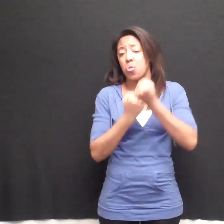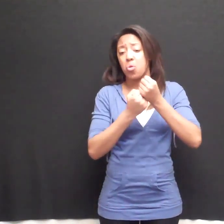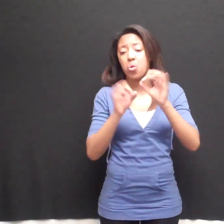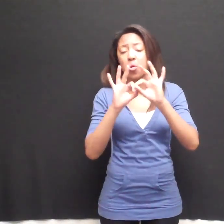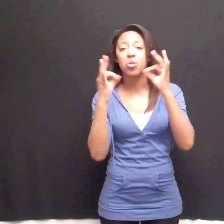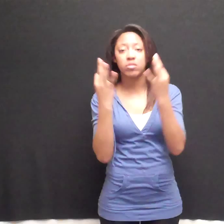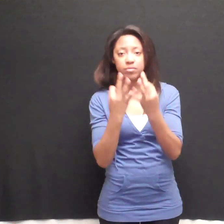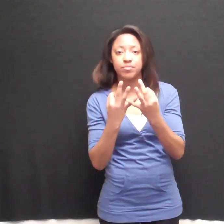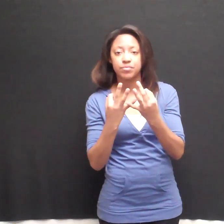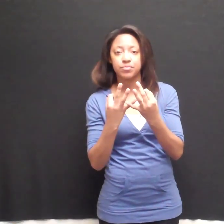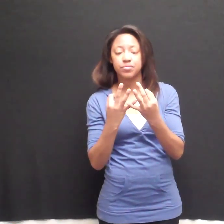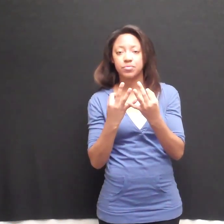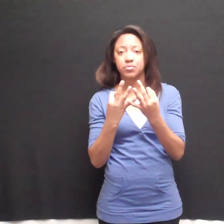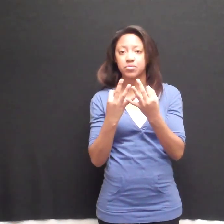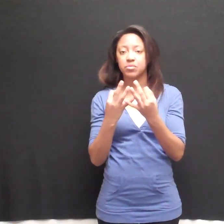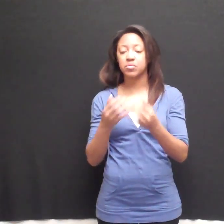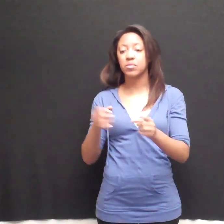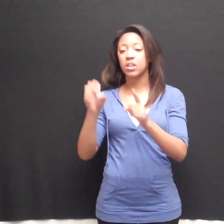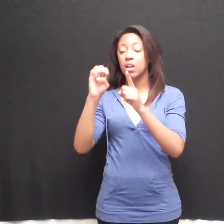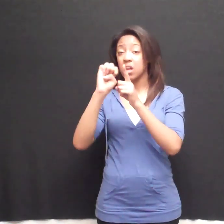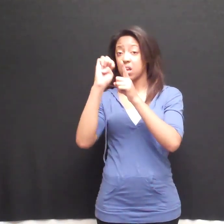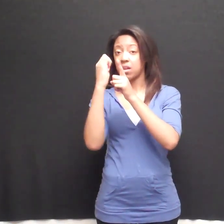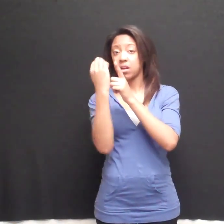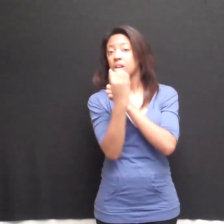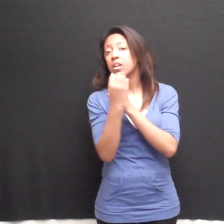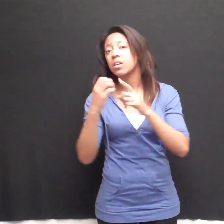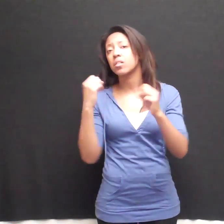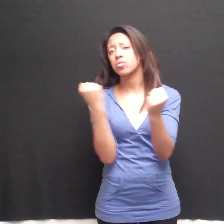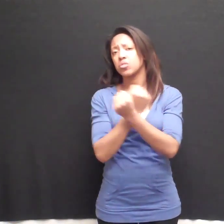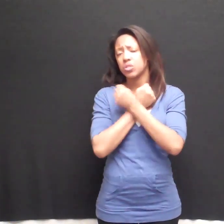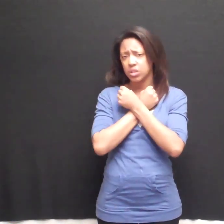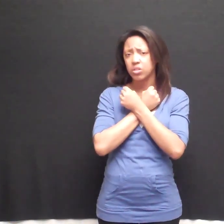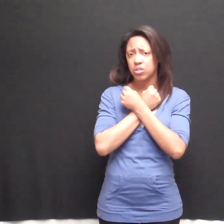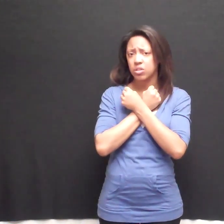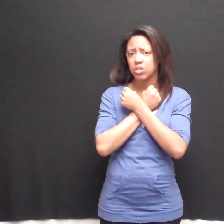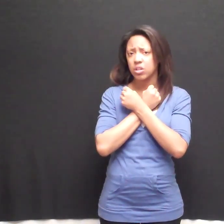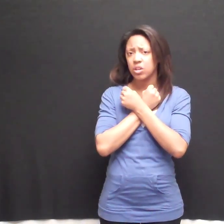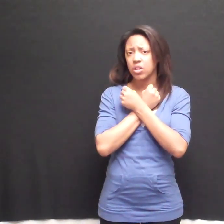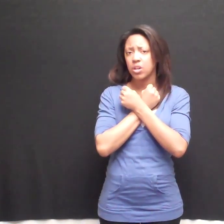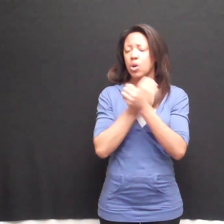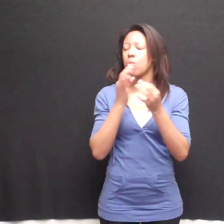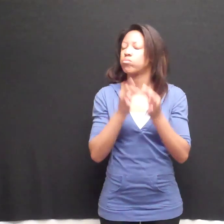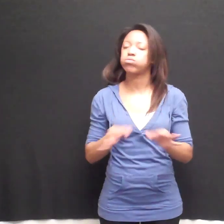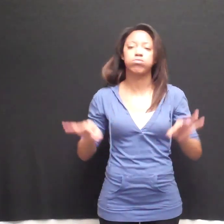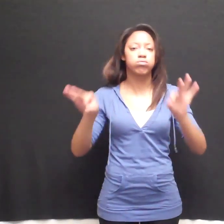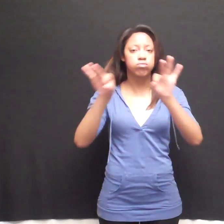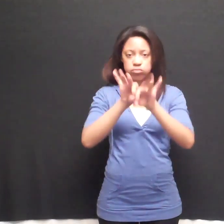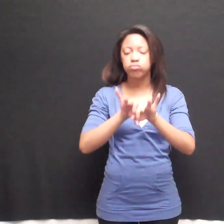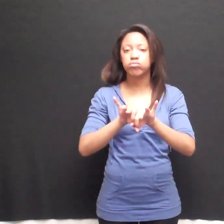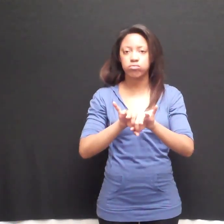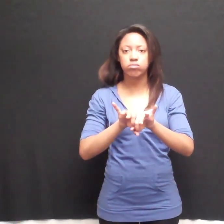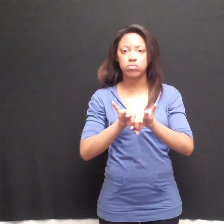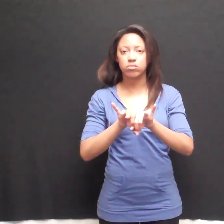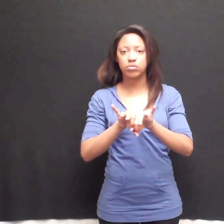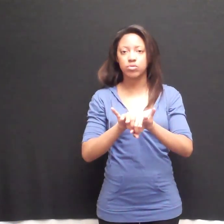Economic security was the American dream for many of them. Making enough money to be able to put food on the table, not worry about